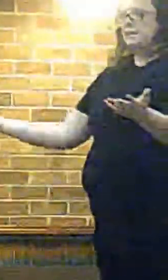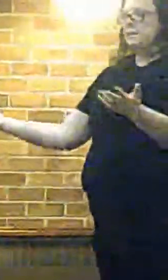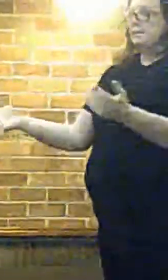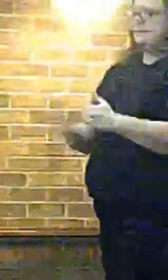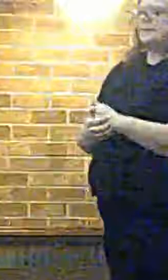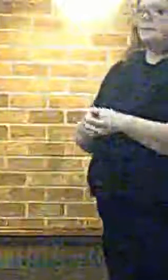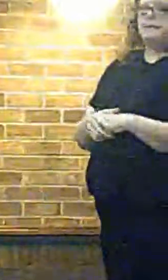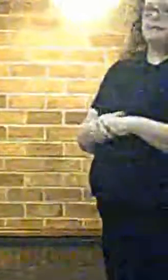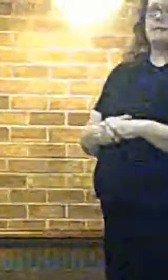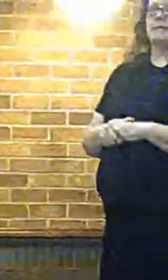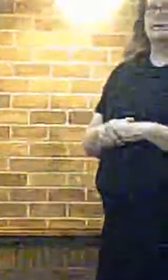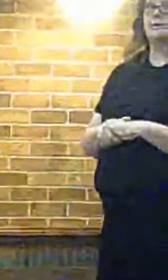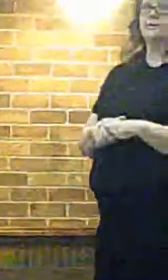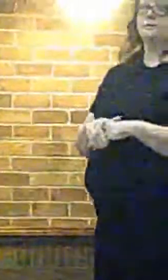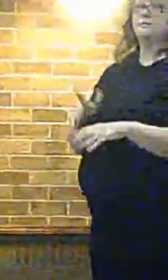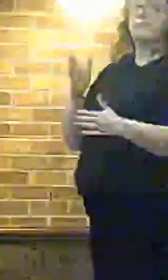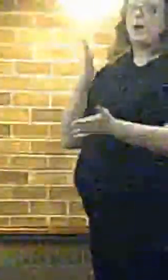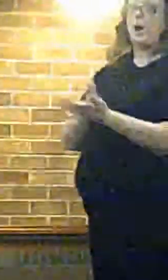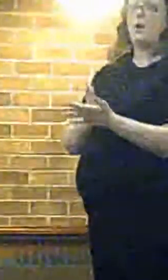Wirral.